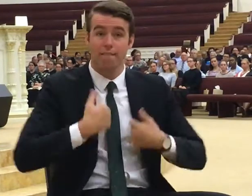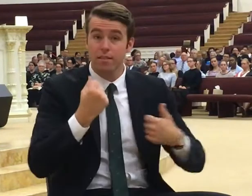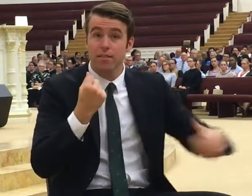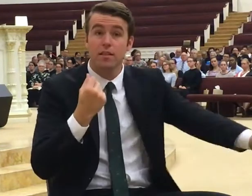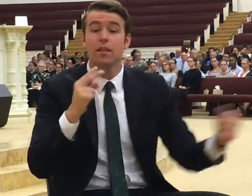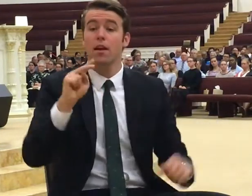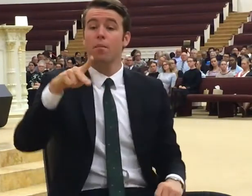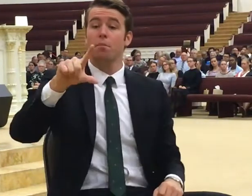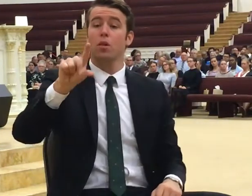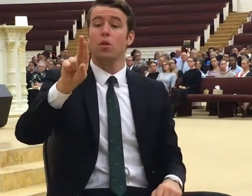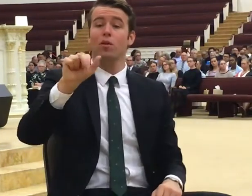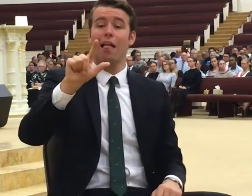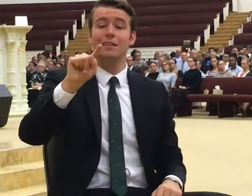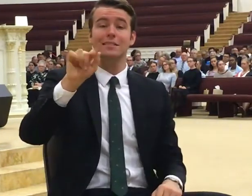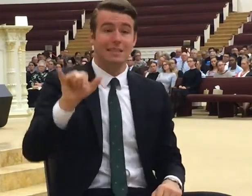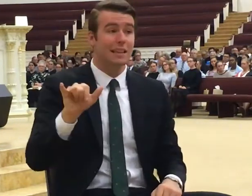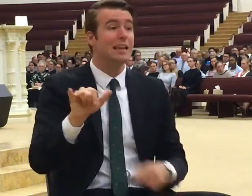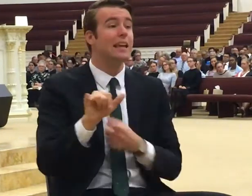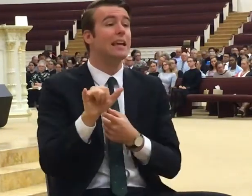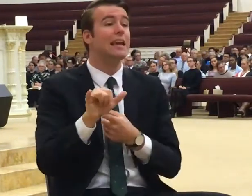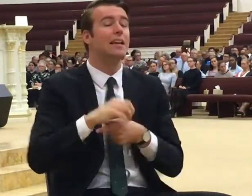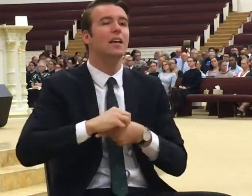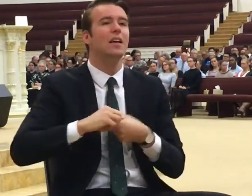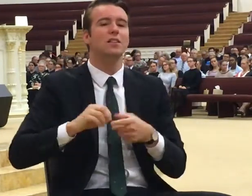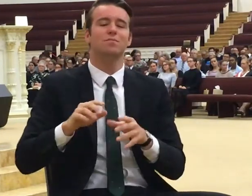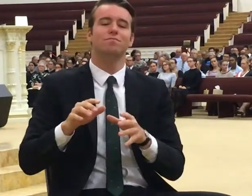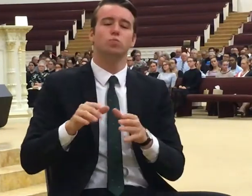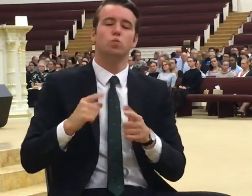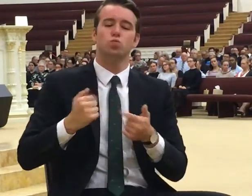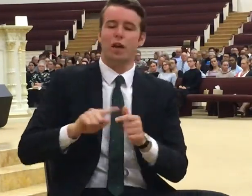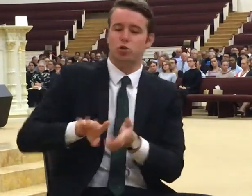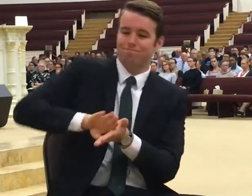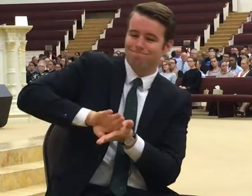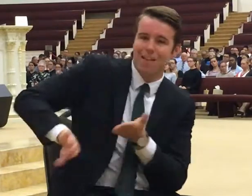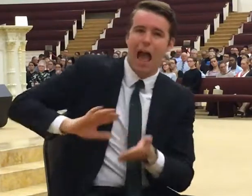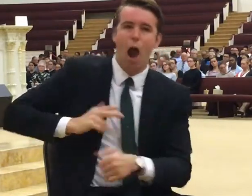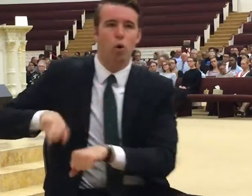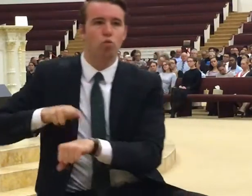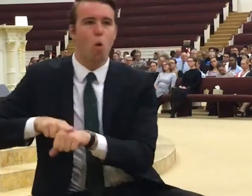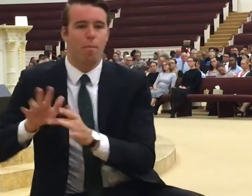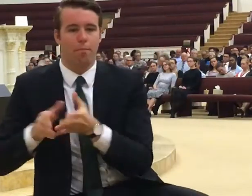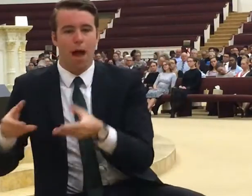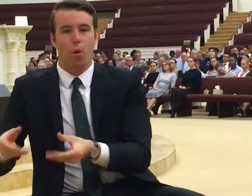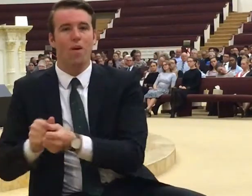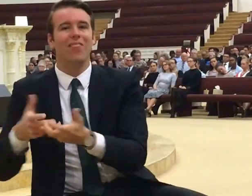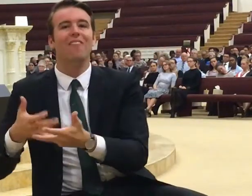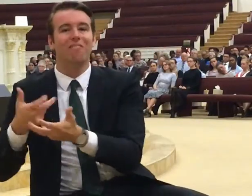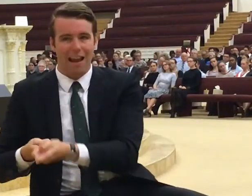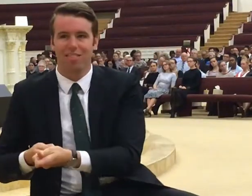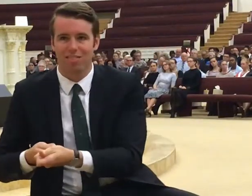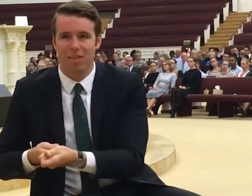primarily against what has been normative, especially in the realm of faith.